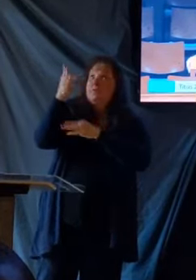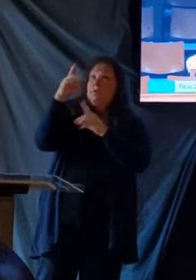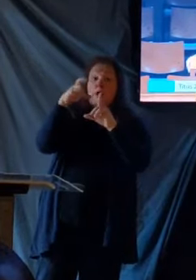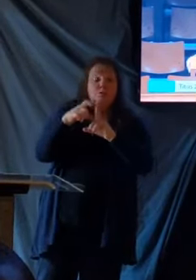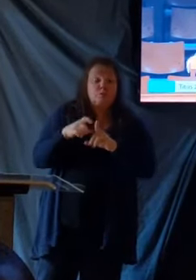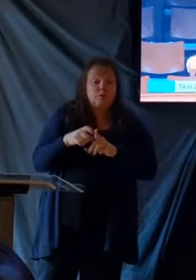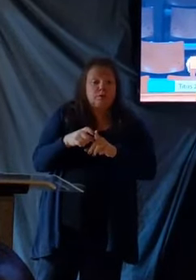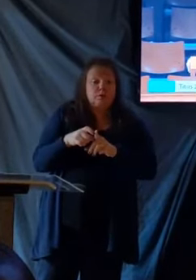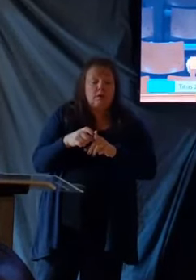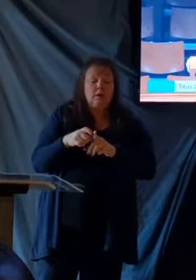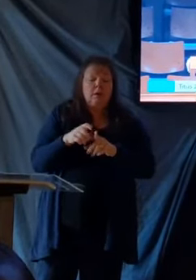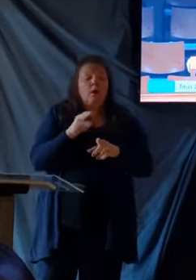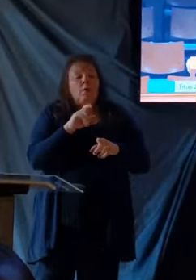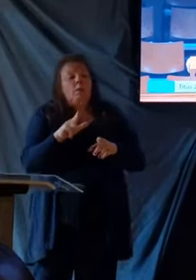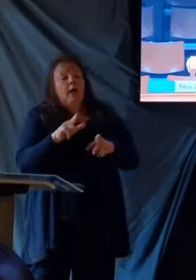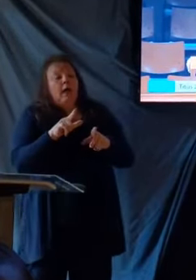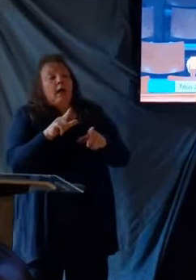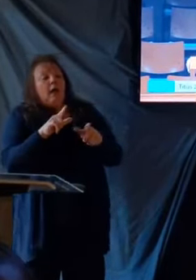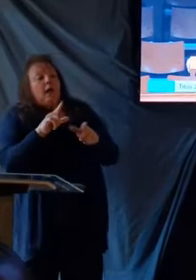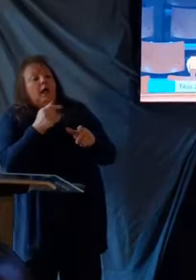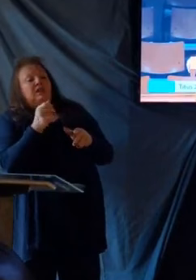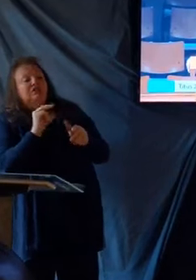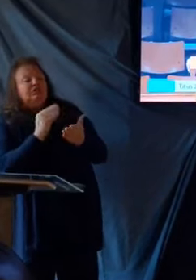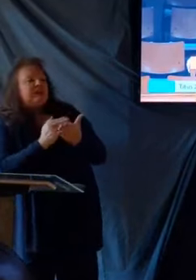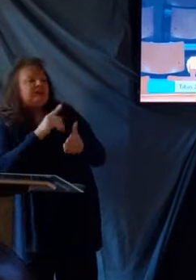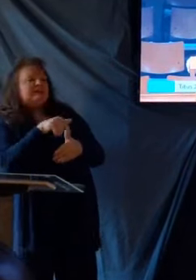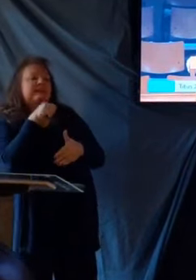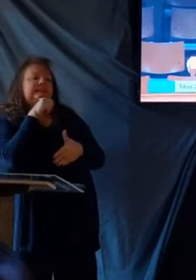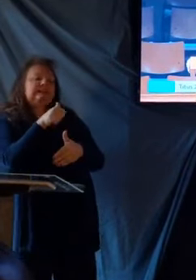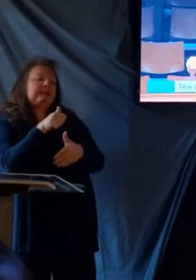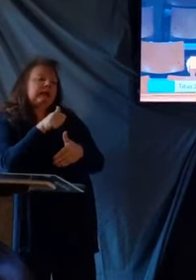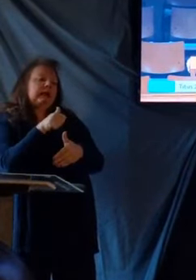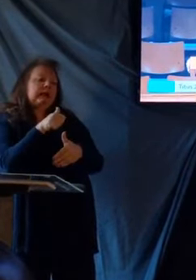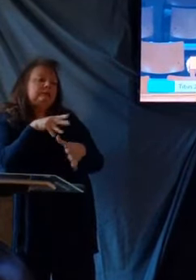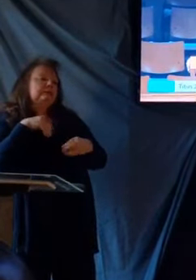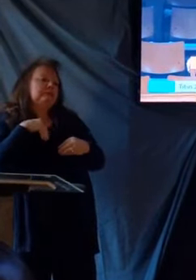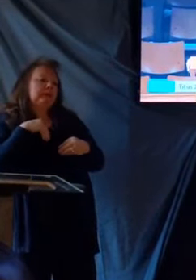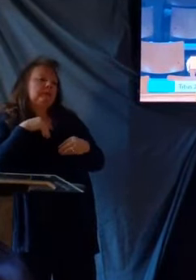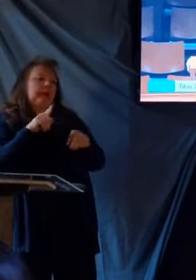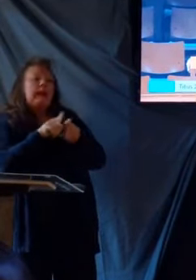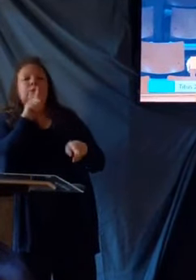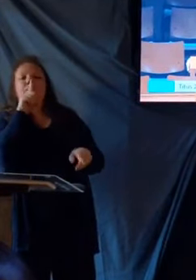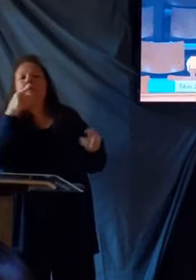God. Some say, well, the opening chapters of Genesis are not to be taken literally.